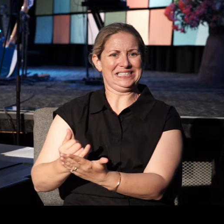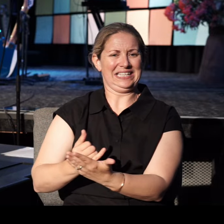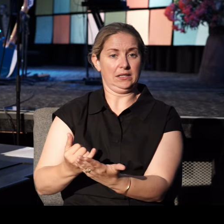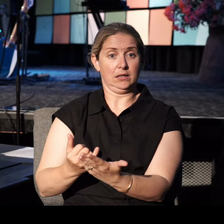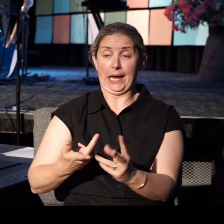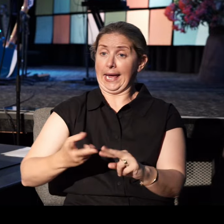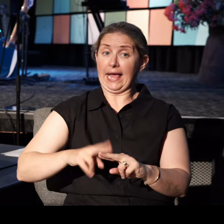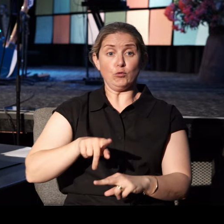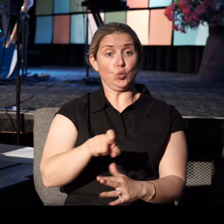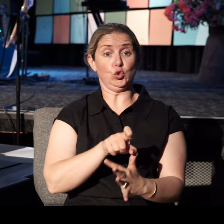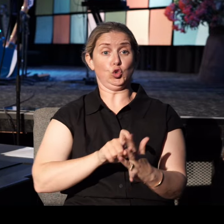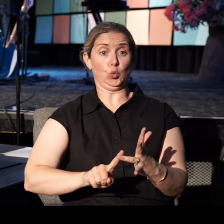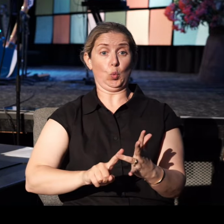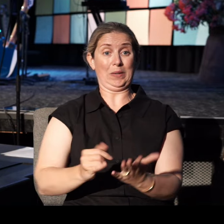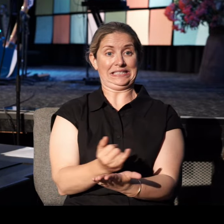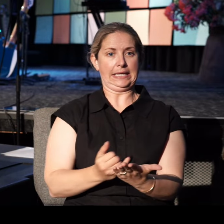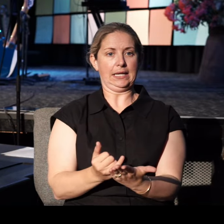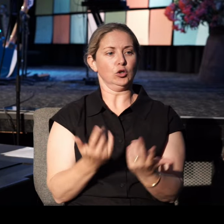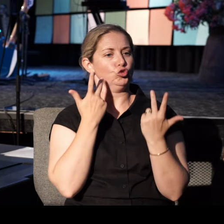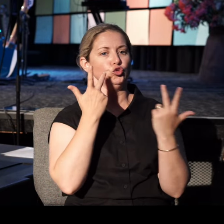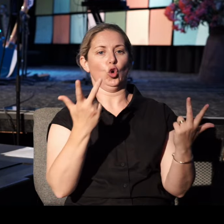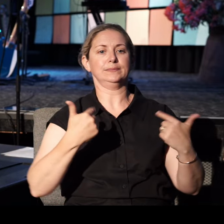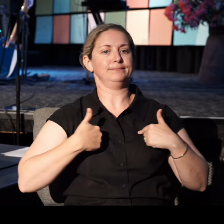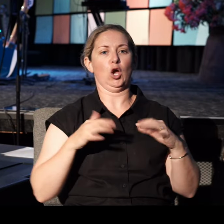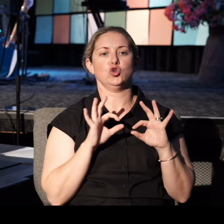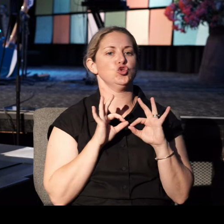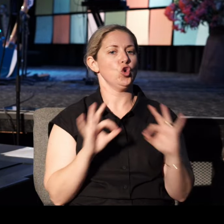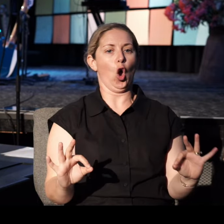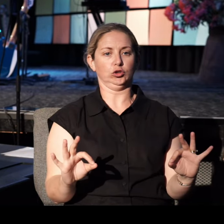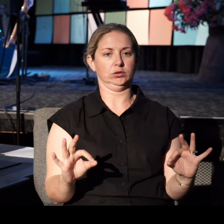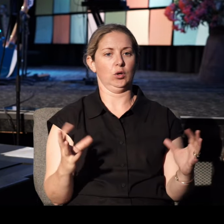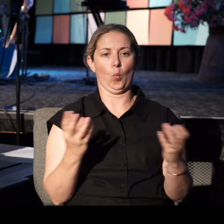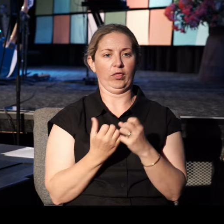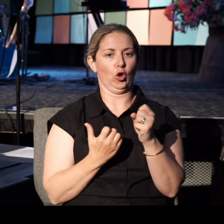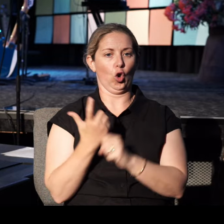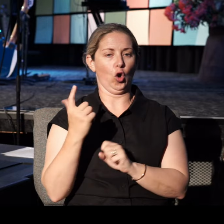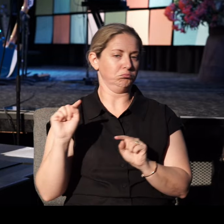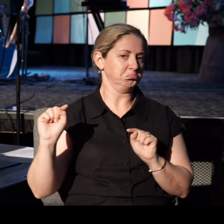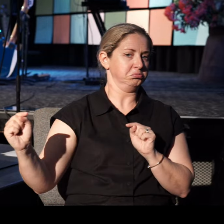it, it's evidence you're not a child of God.